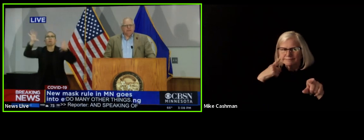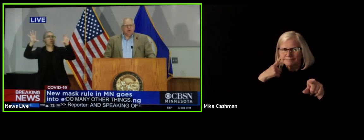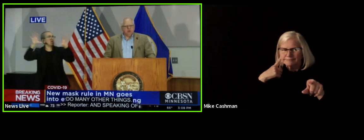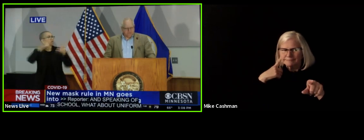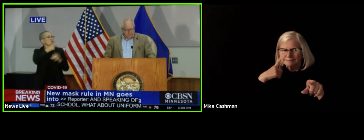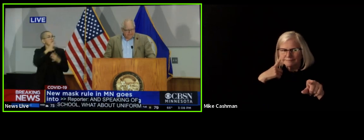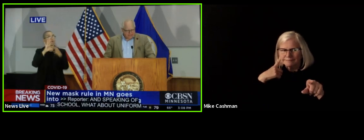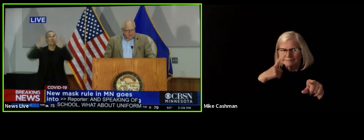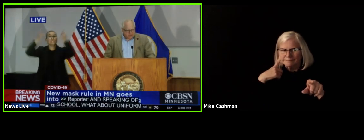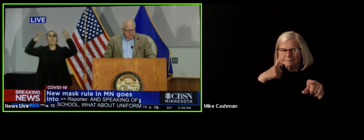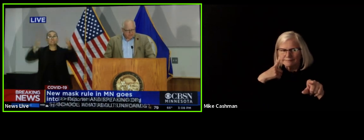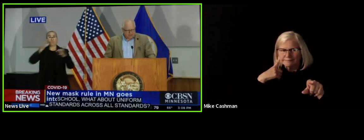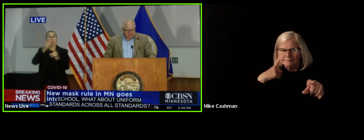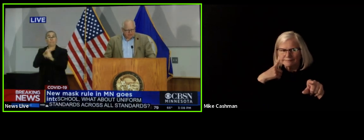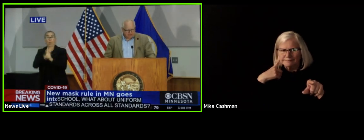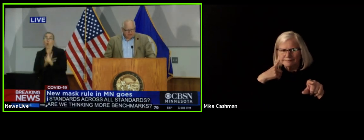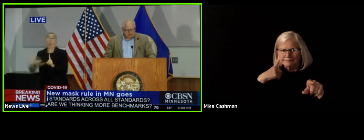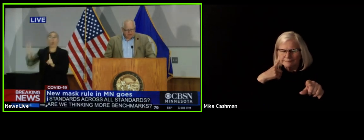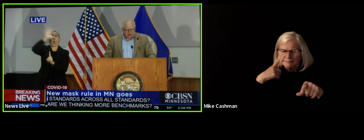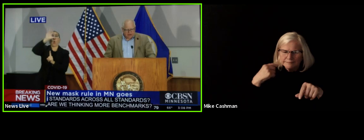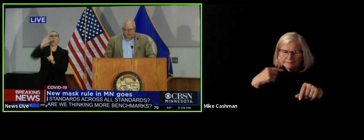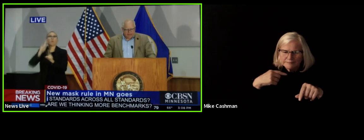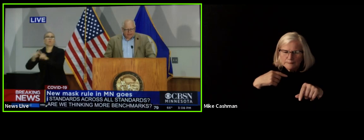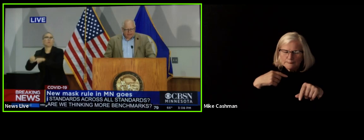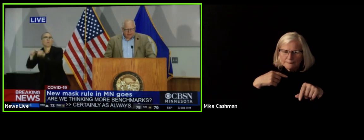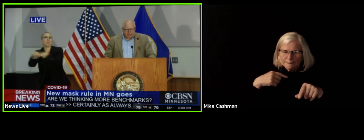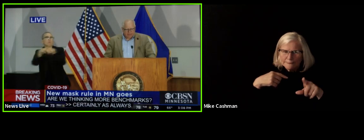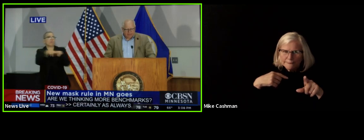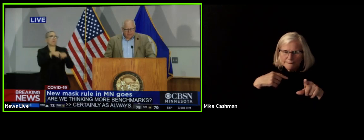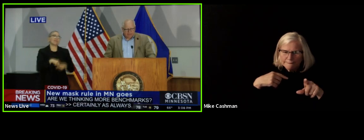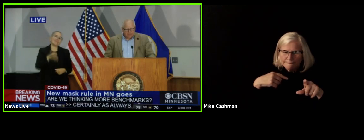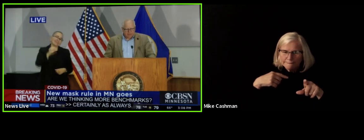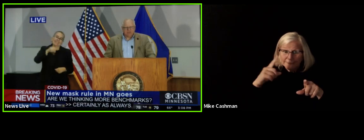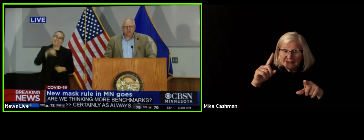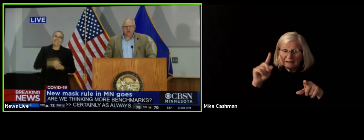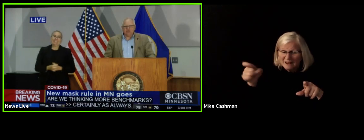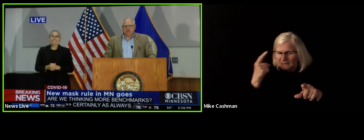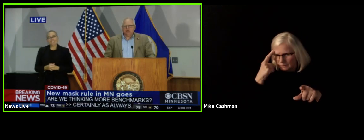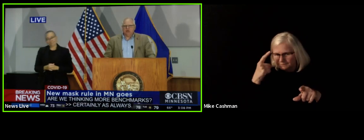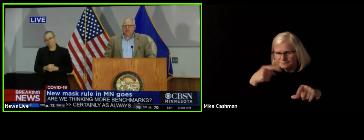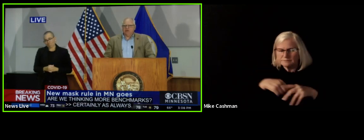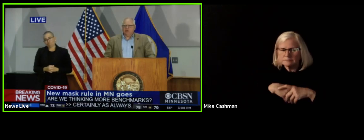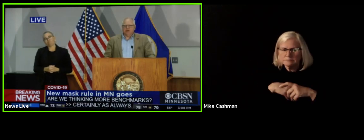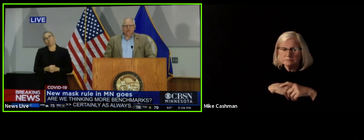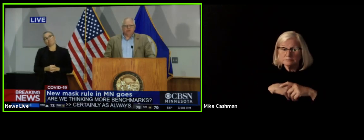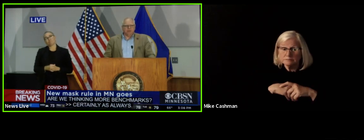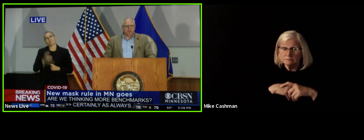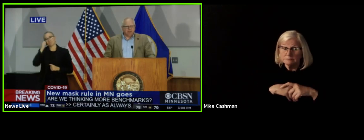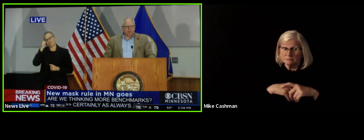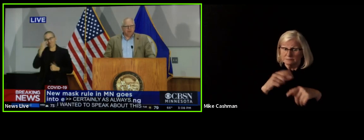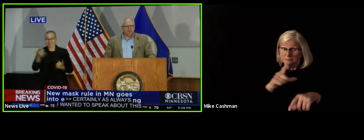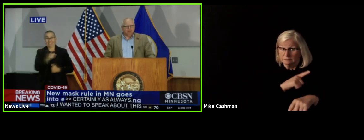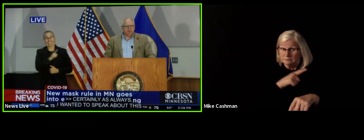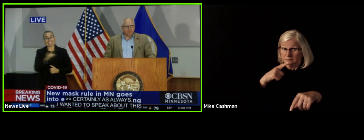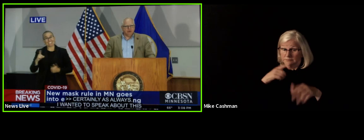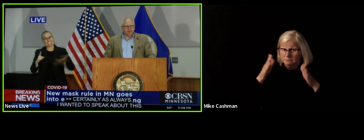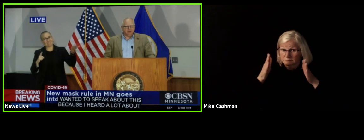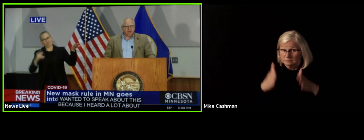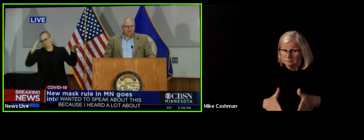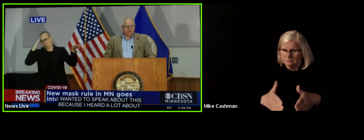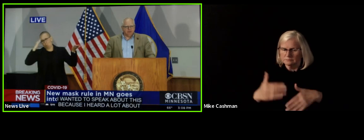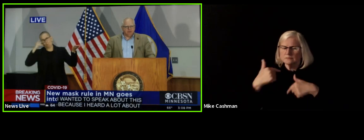as always. And I just want to speak about this because I heard a lot on that. Legislators need to know, I do know a little something about public schools, that